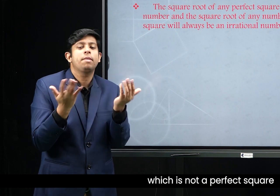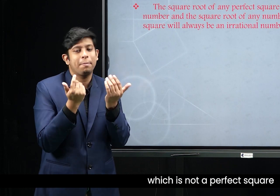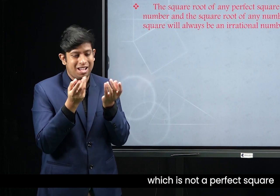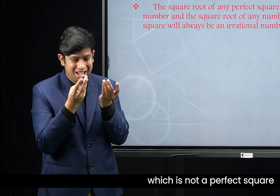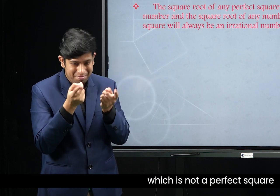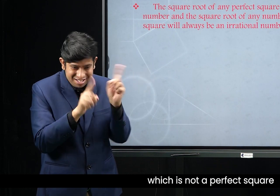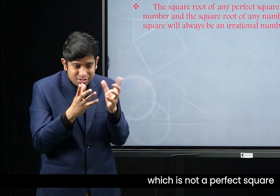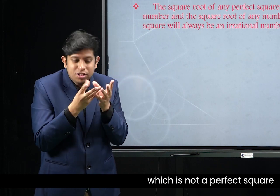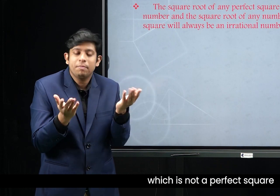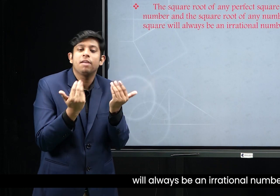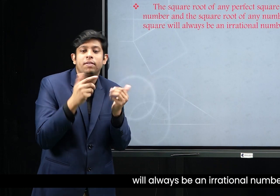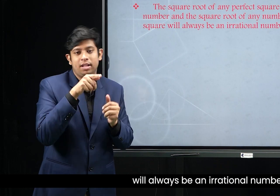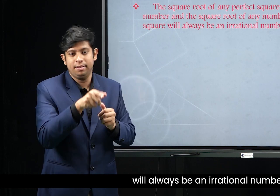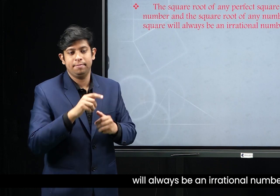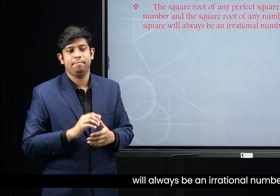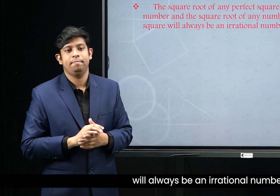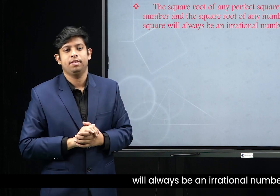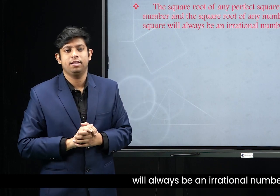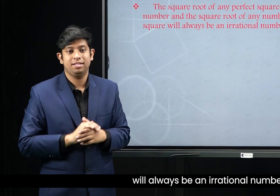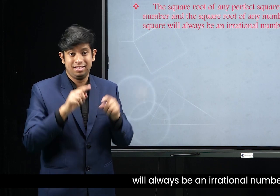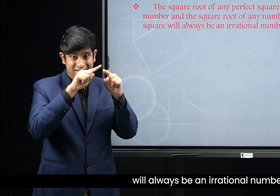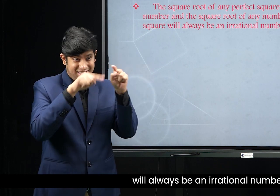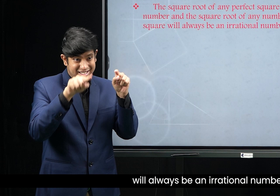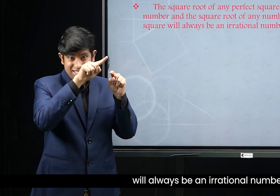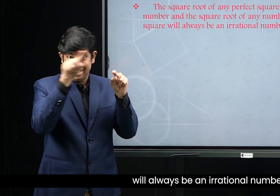not a perfect square will always be an irrational number.